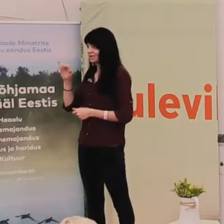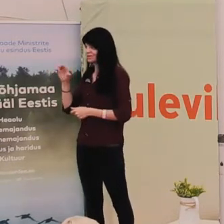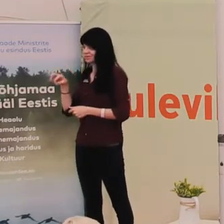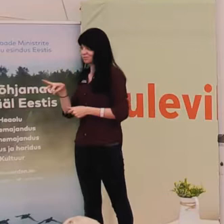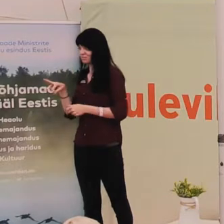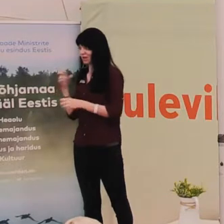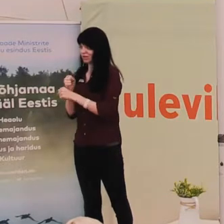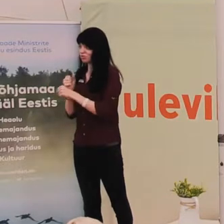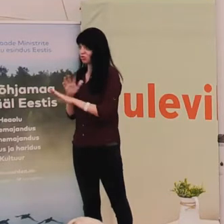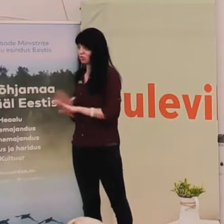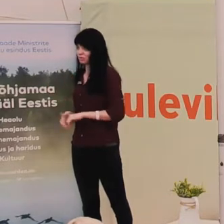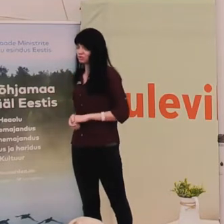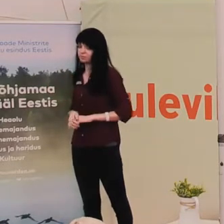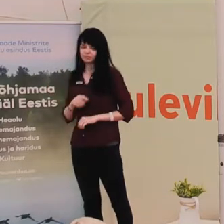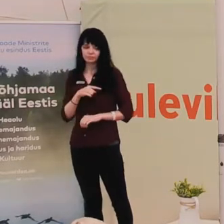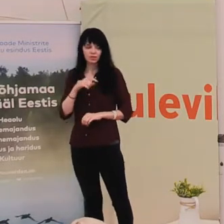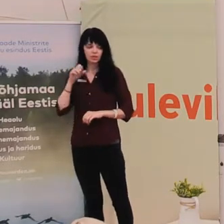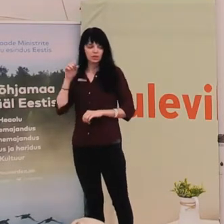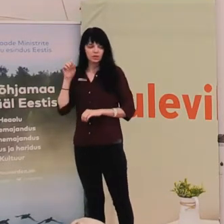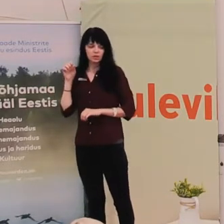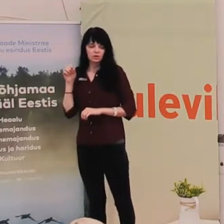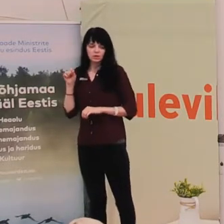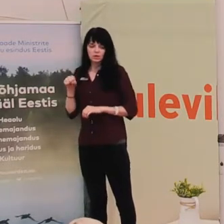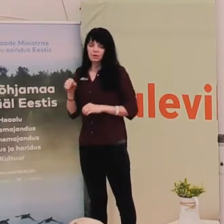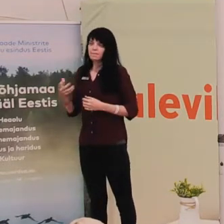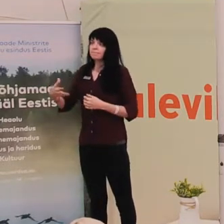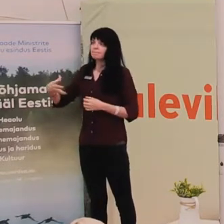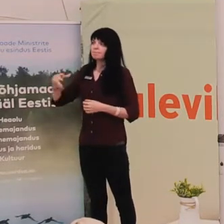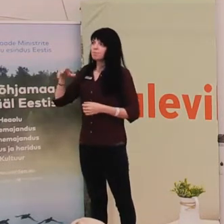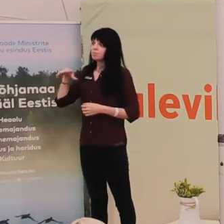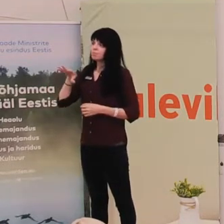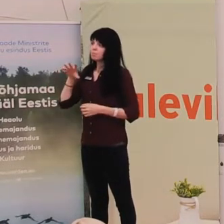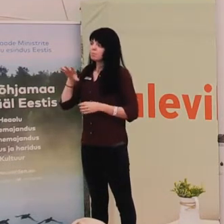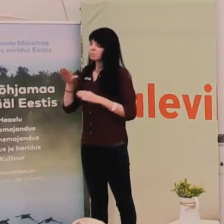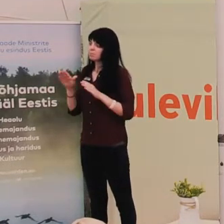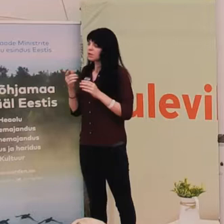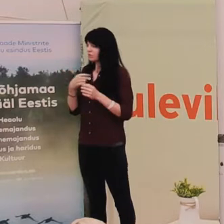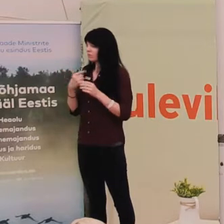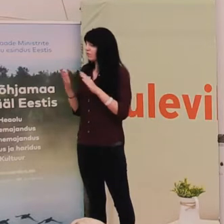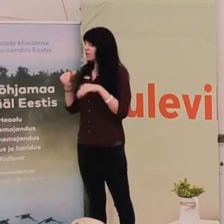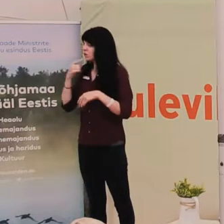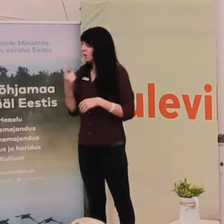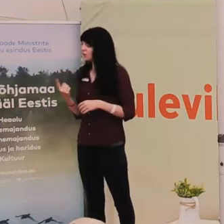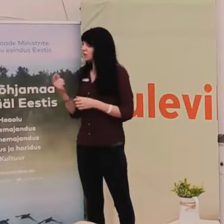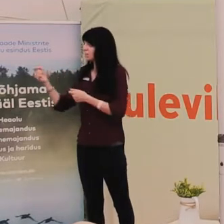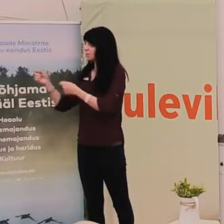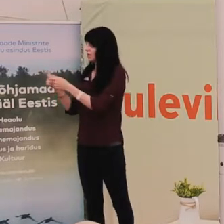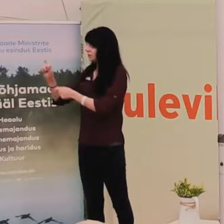It's 4.5 years so far, and in large I can tell you there are two types of managers, very